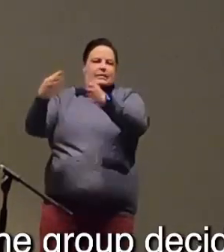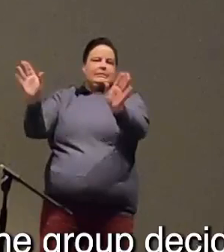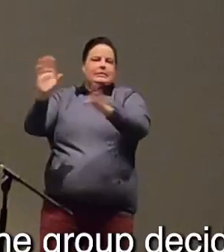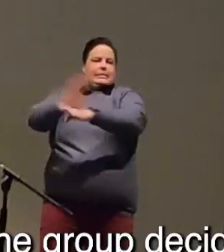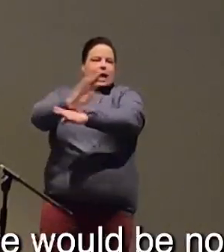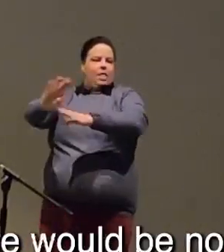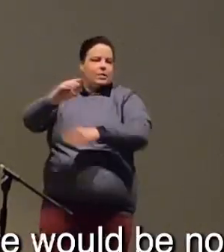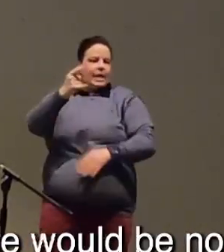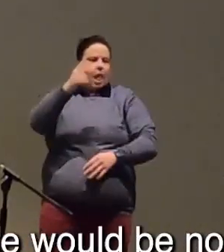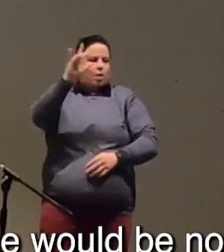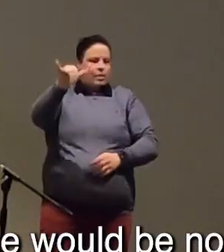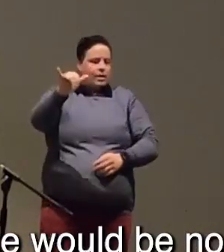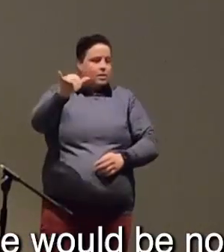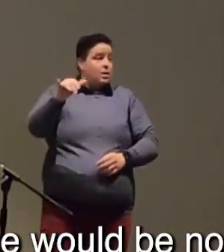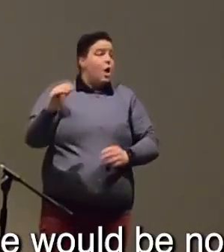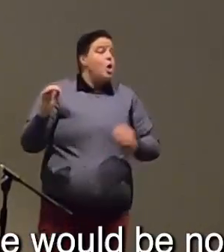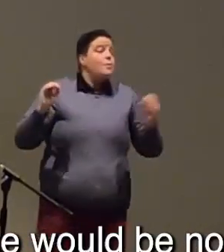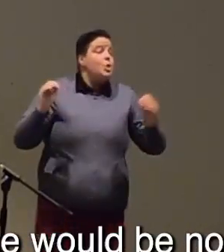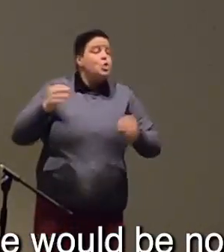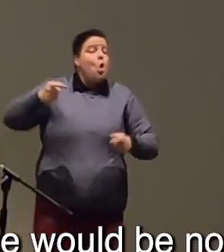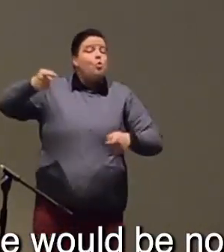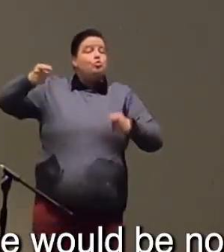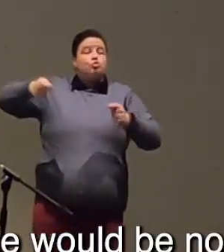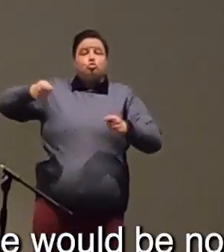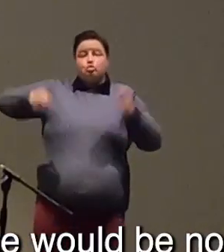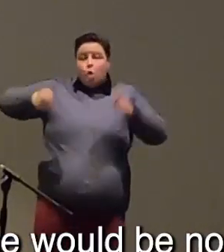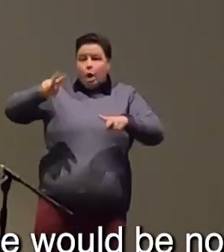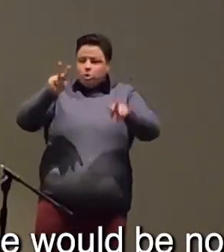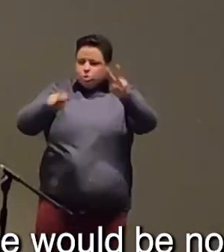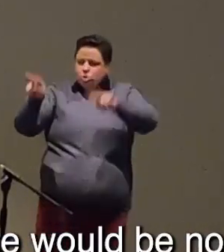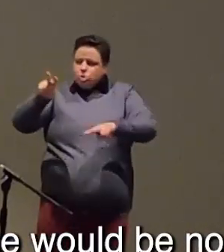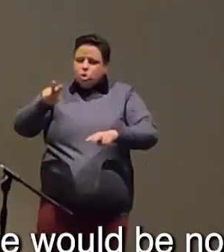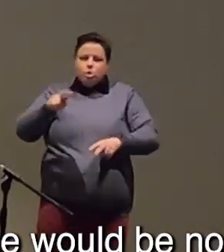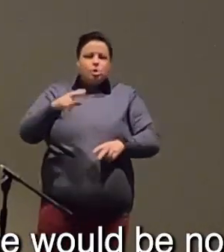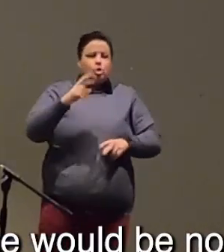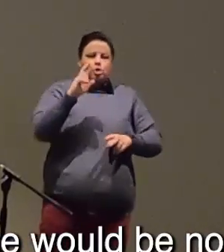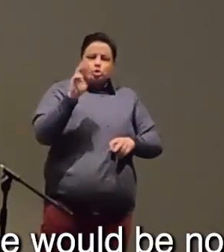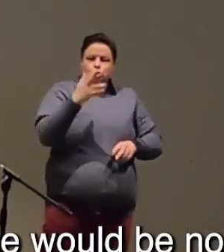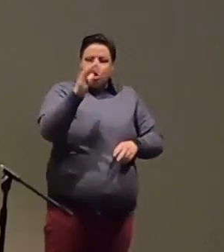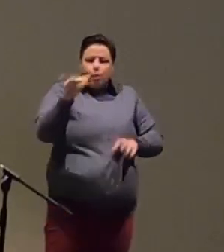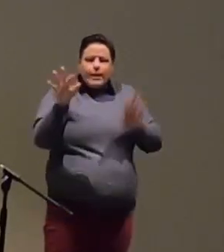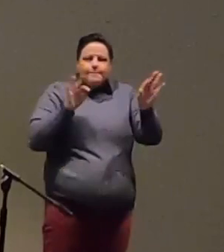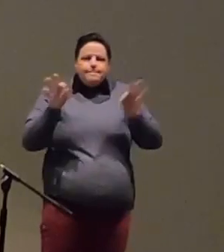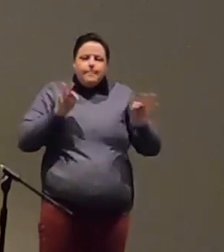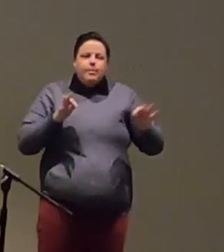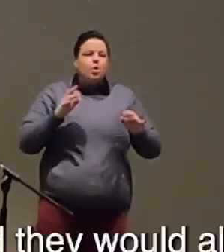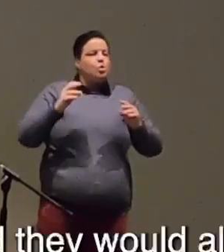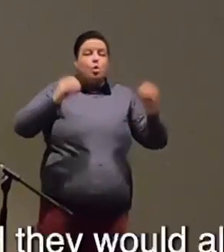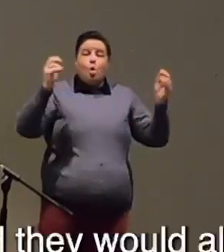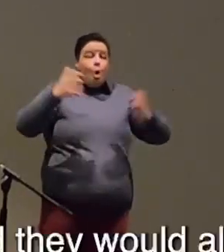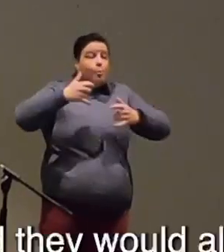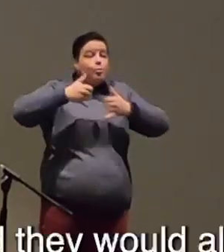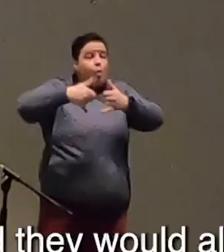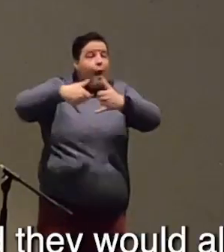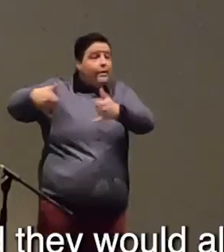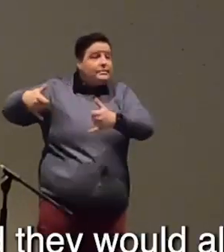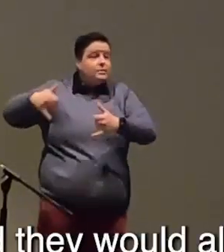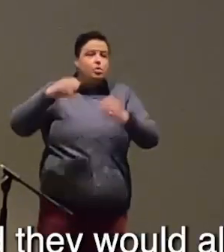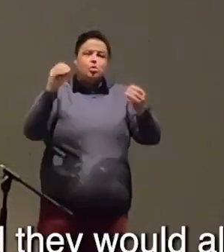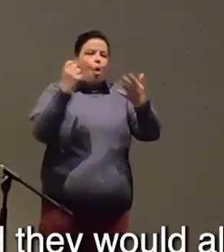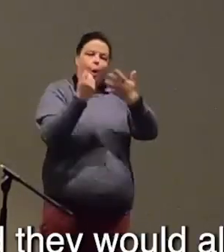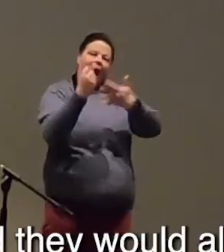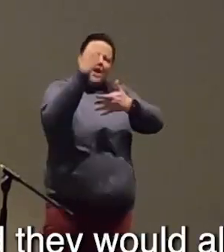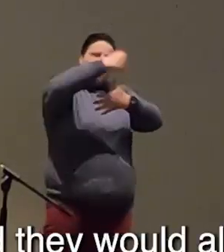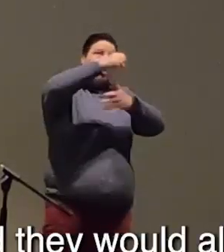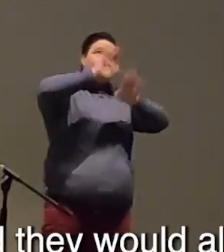the Academy, there would be no judge, no jury or prizes, no hierarchy, and they would all be